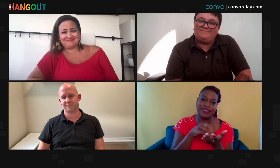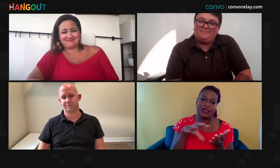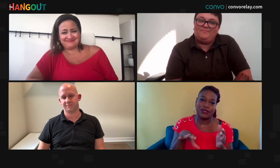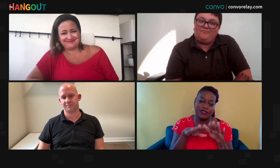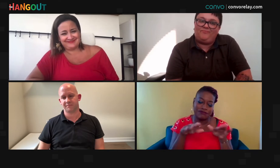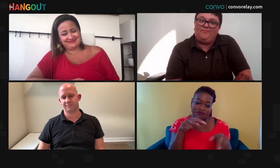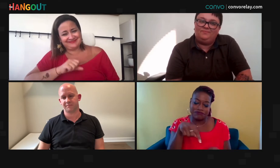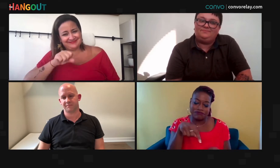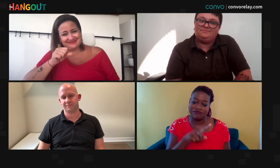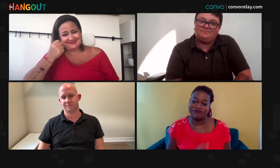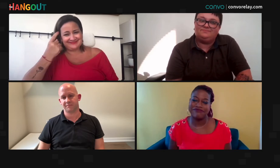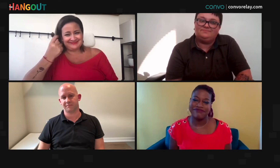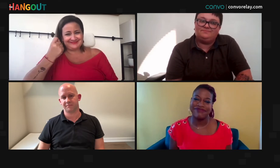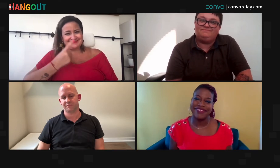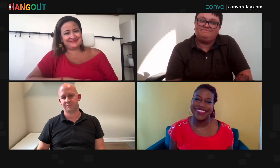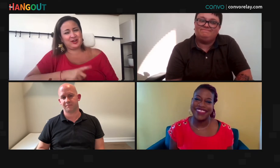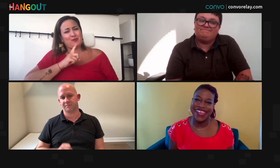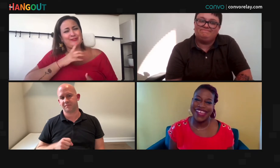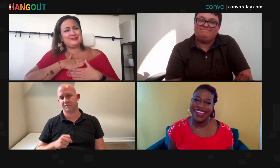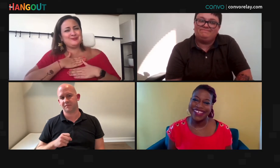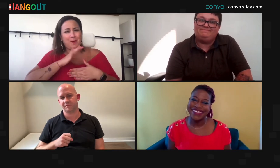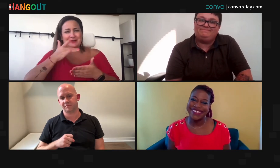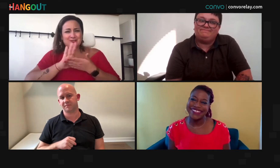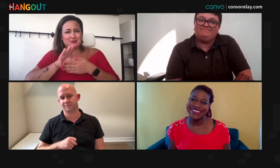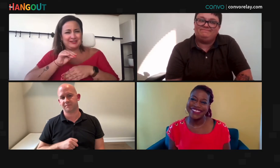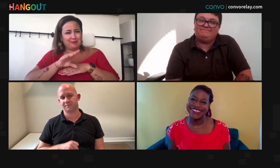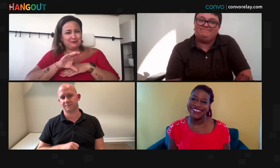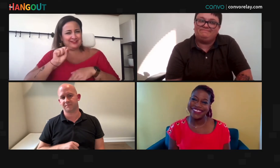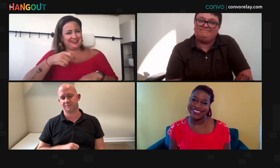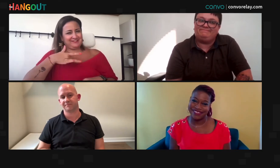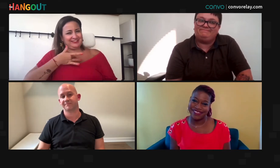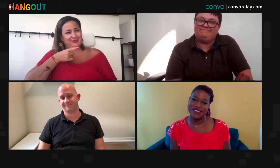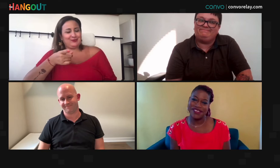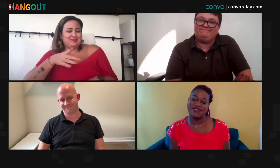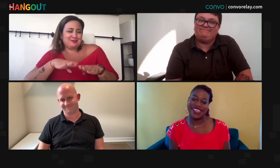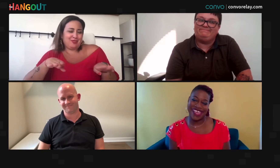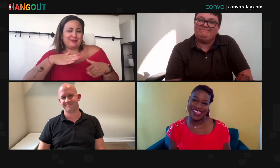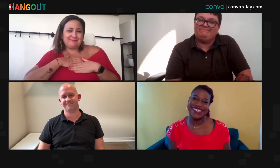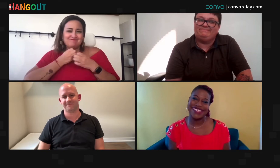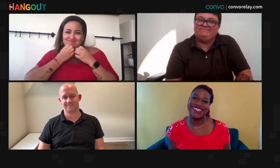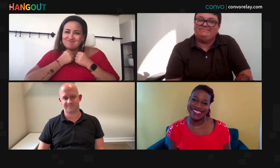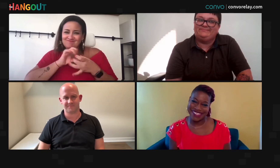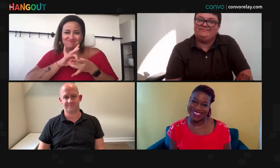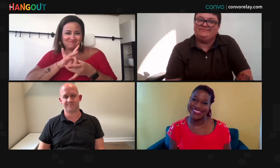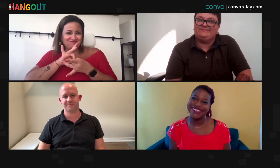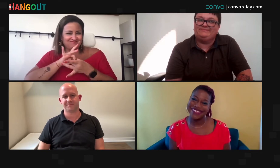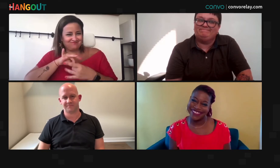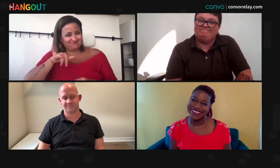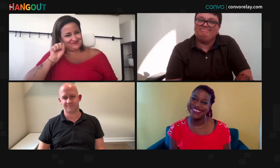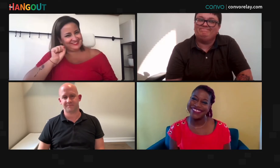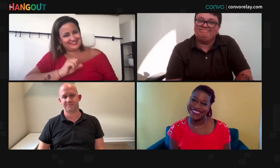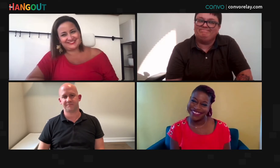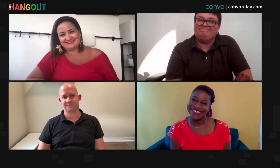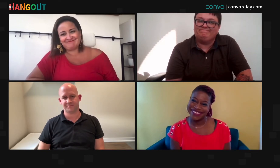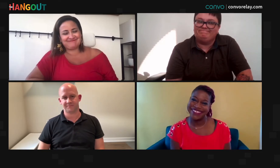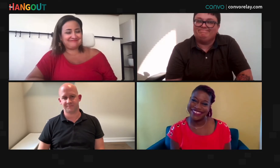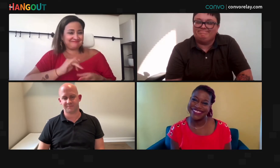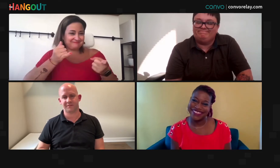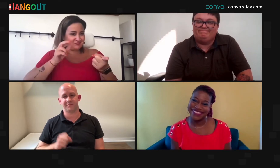Yes. My little ones. Oh, I enjoy that. That's cool. I just had a relationship